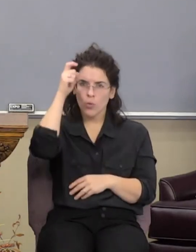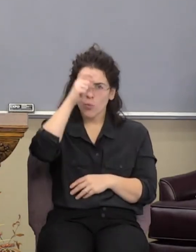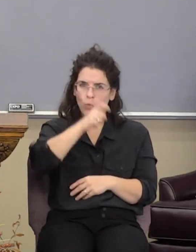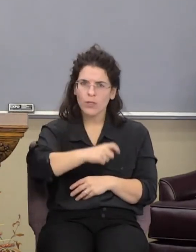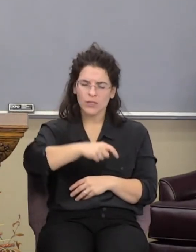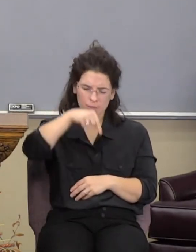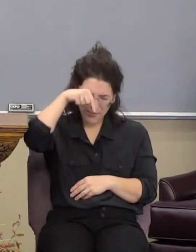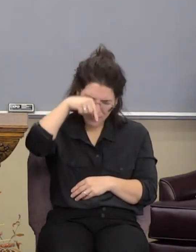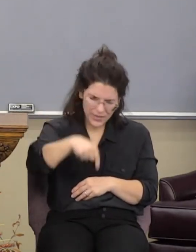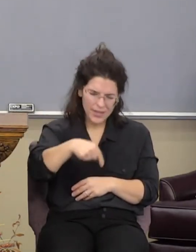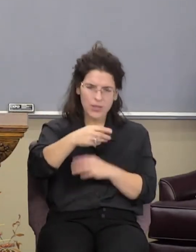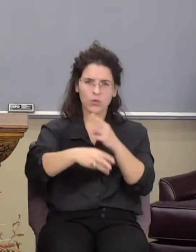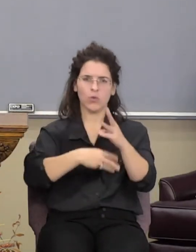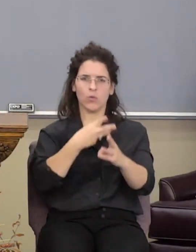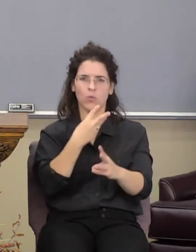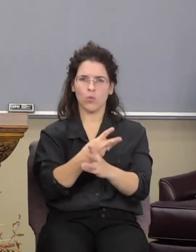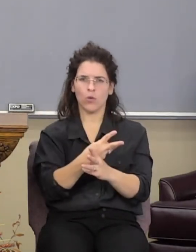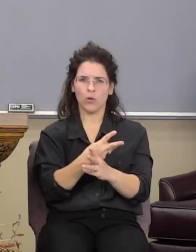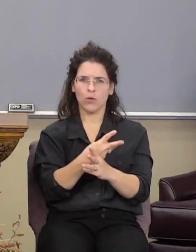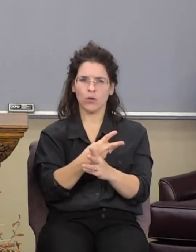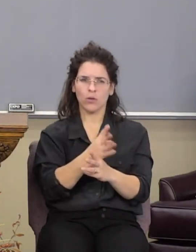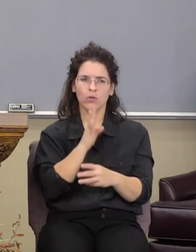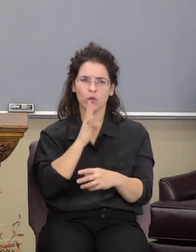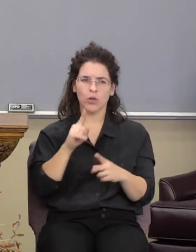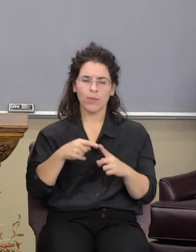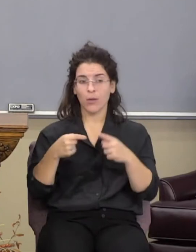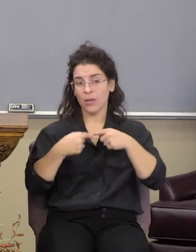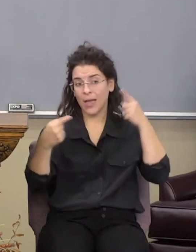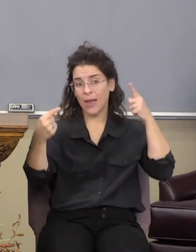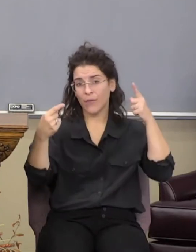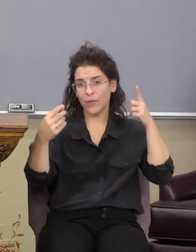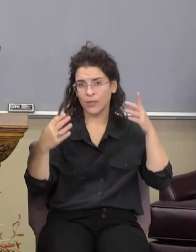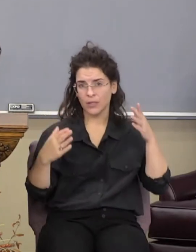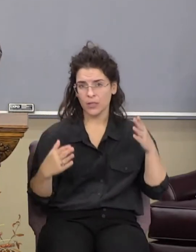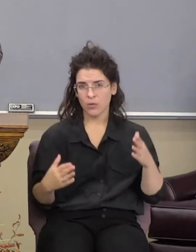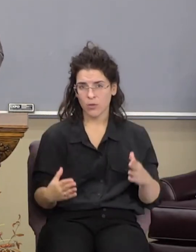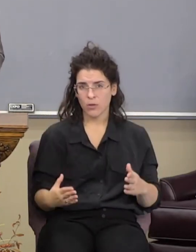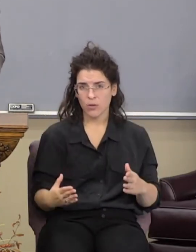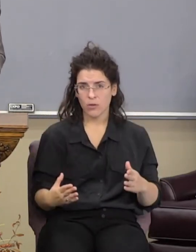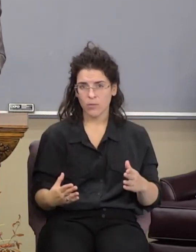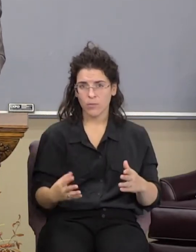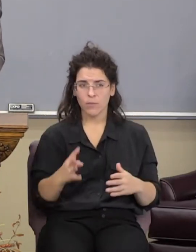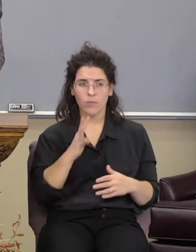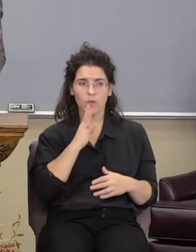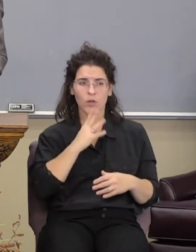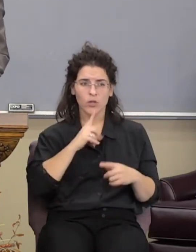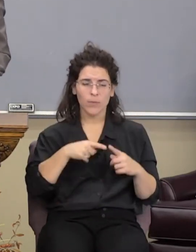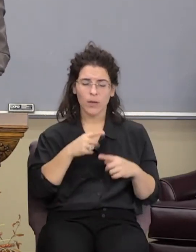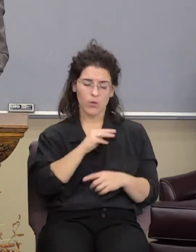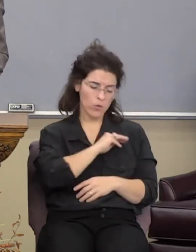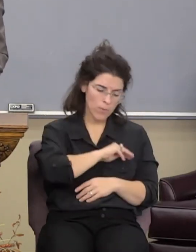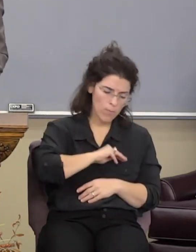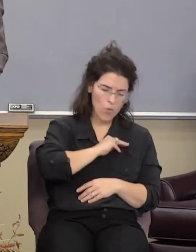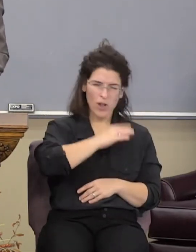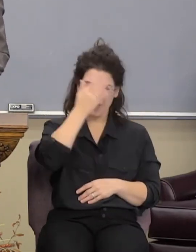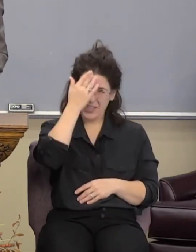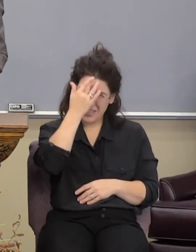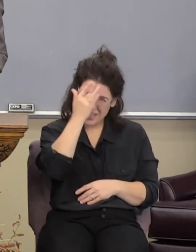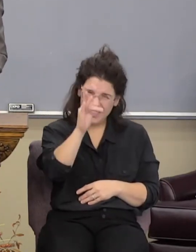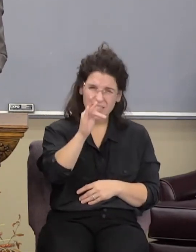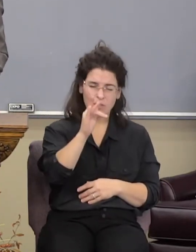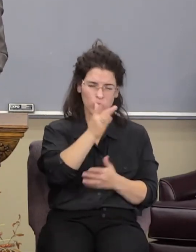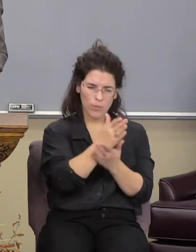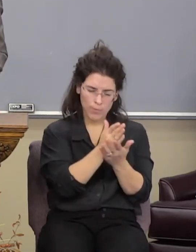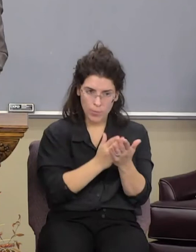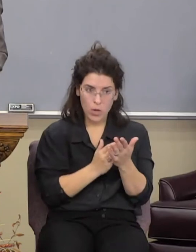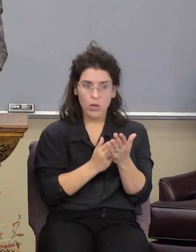this world. He's talking about the adversary. He's talking about the moral, intellectual